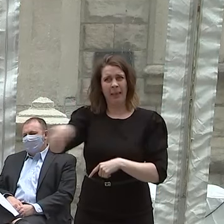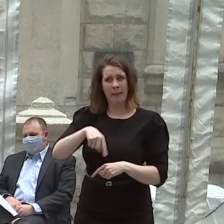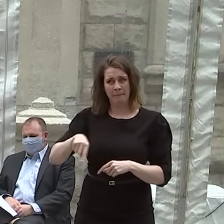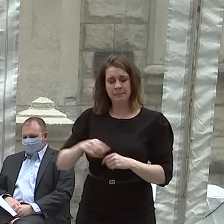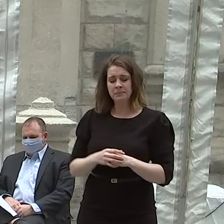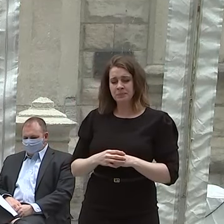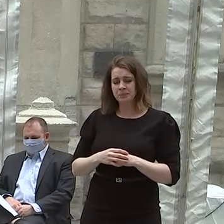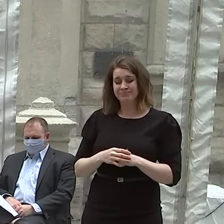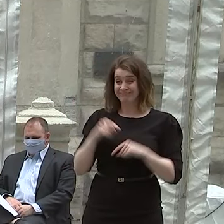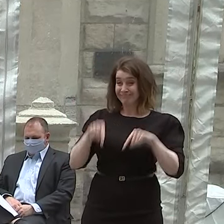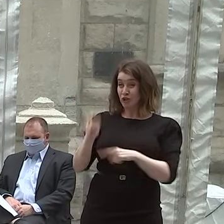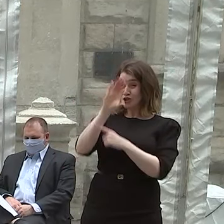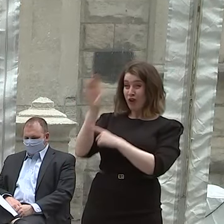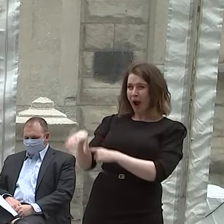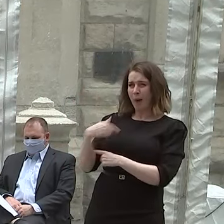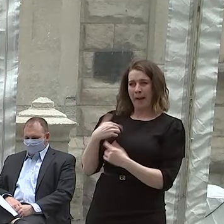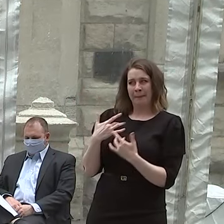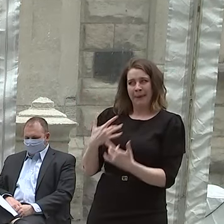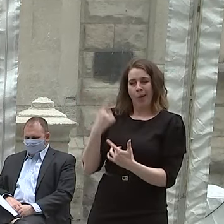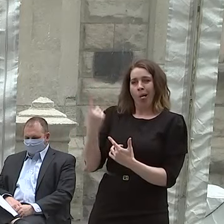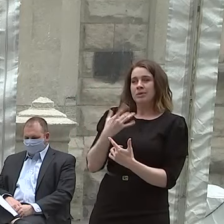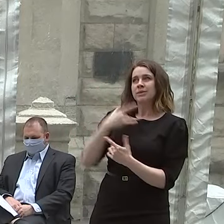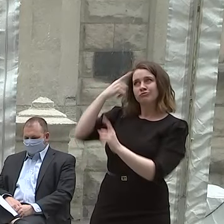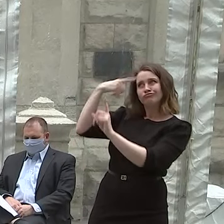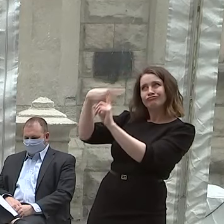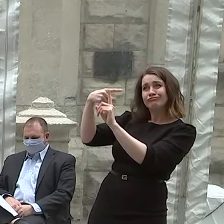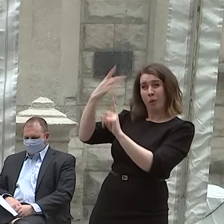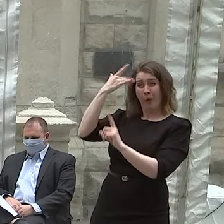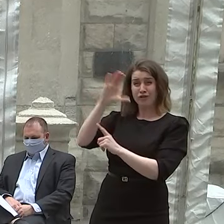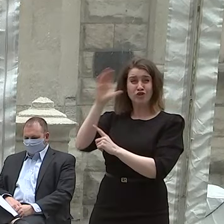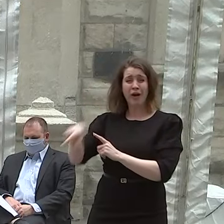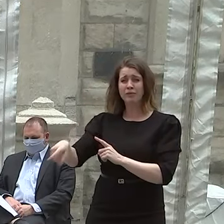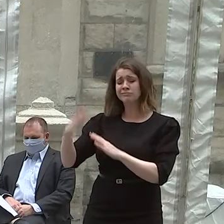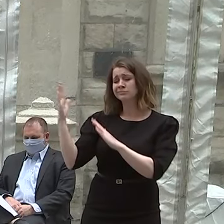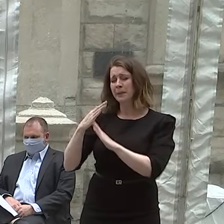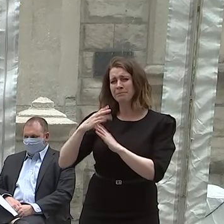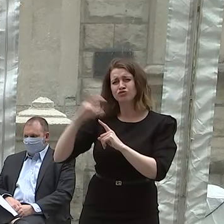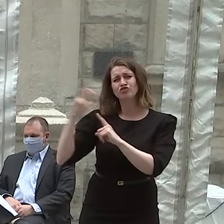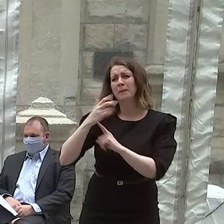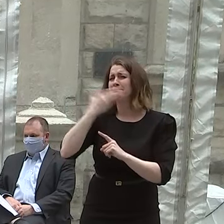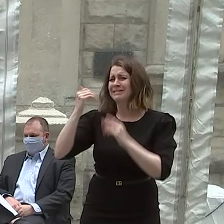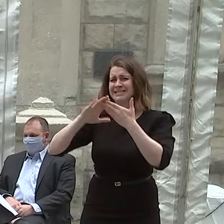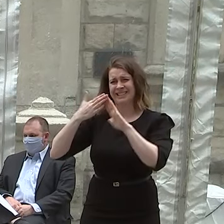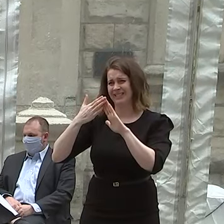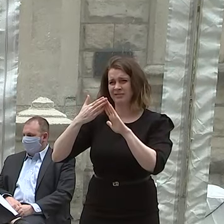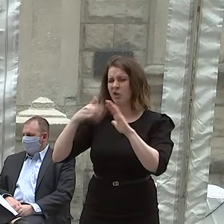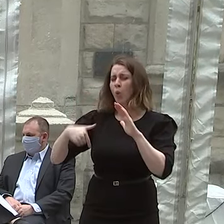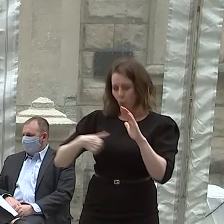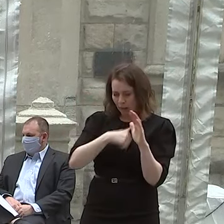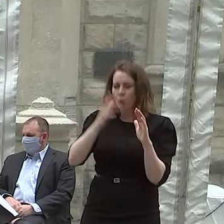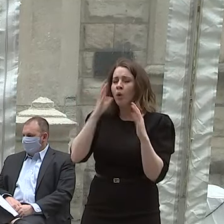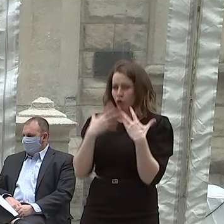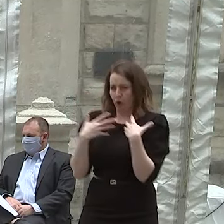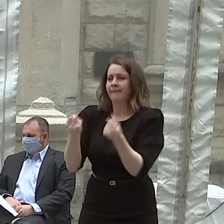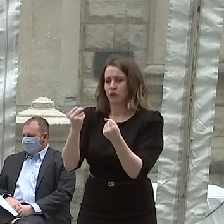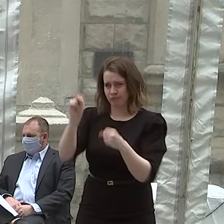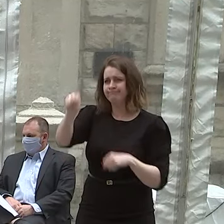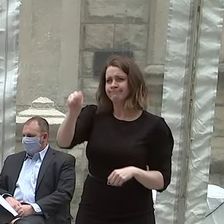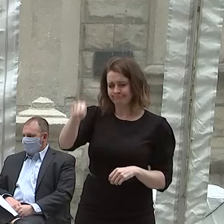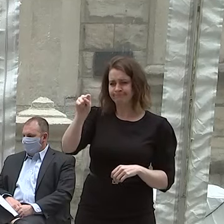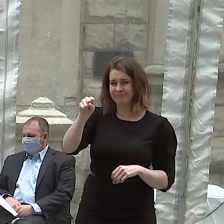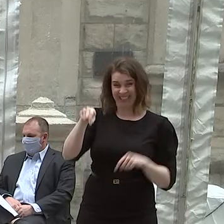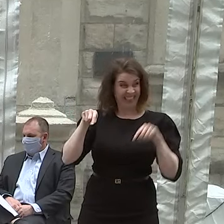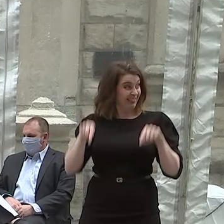when it comes to our city. Chicago is the greatest city on earth, and I know we can and will recover. In fact, we can use this